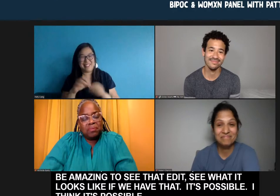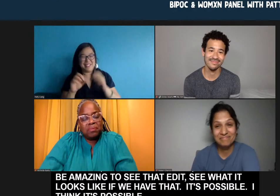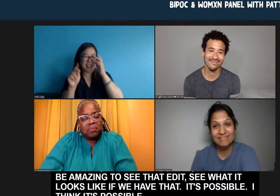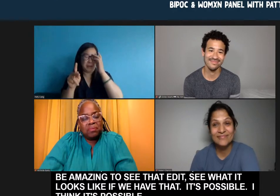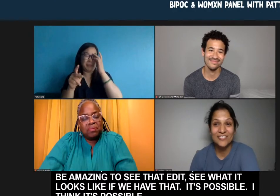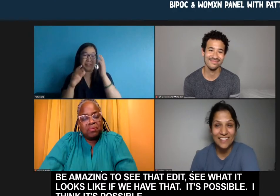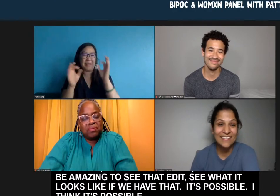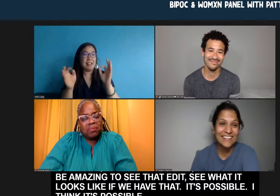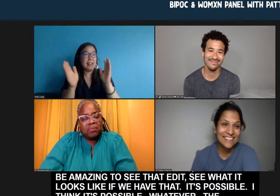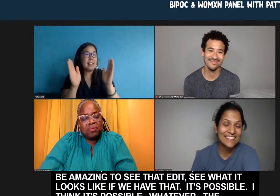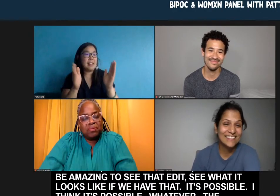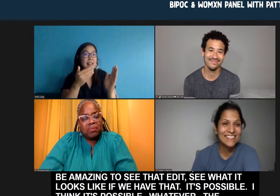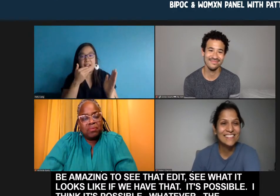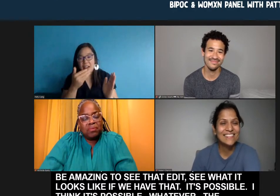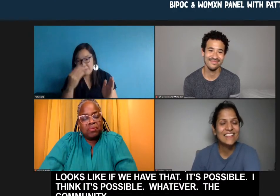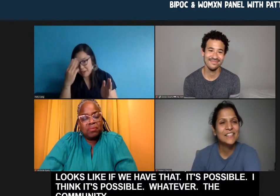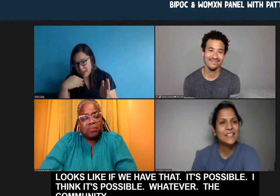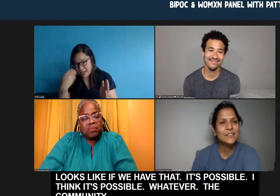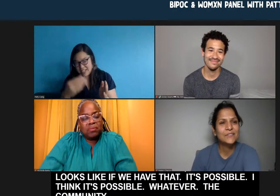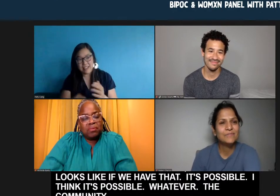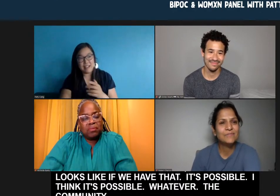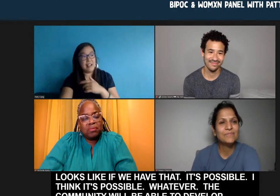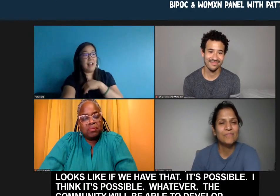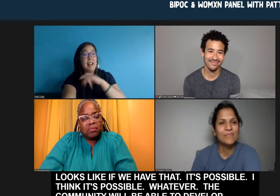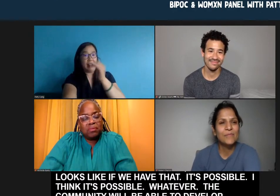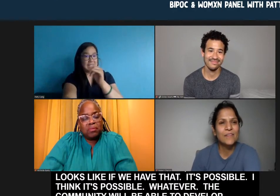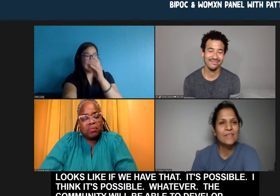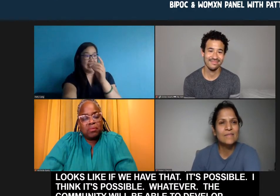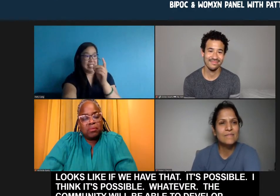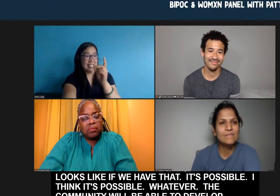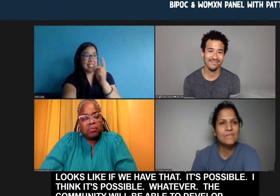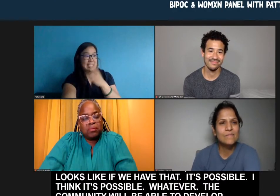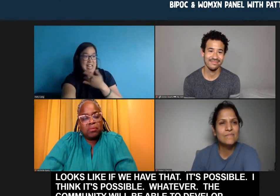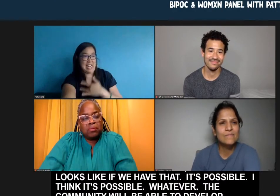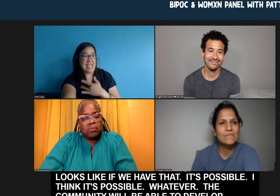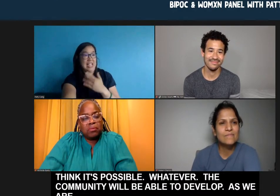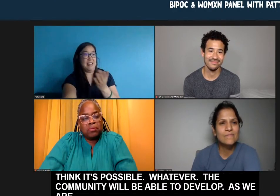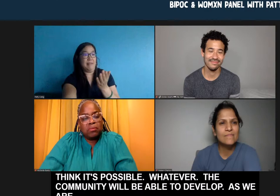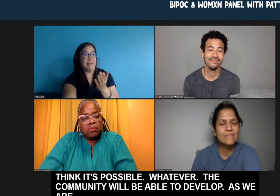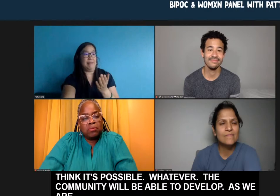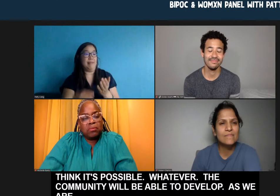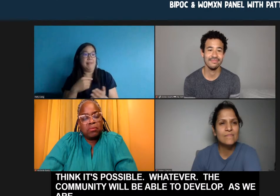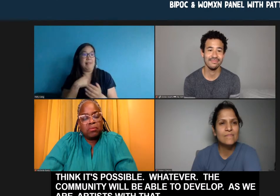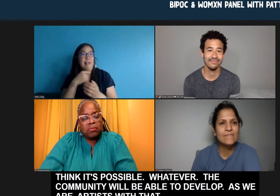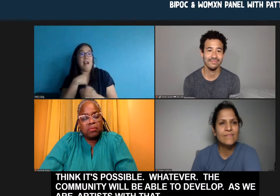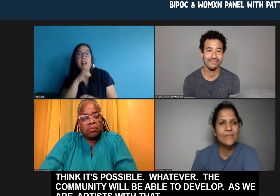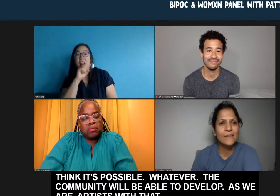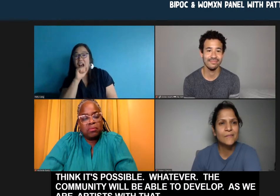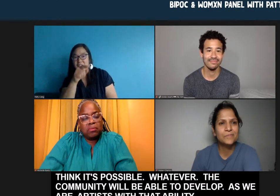we are artists and we have that ability. So thank you so much, Malini, for that, and Dickie Hearts. And